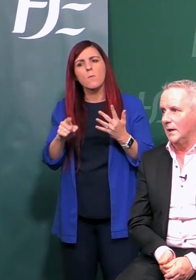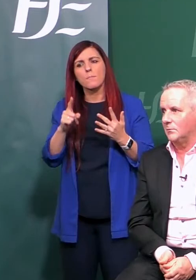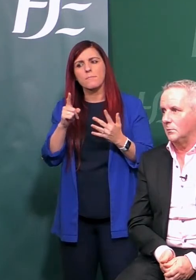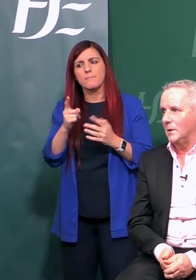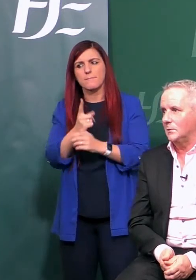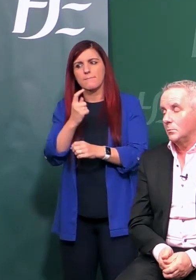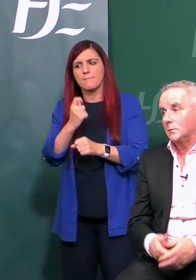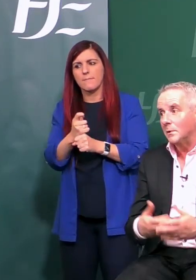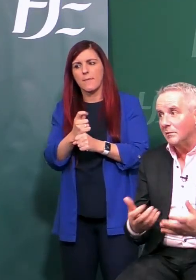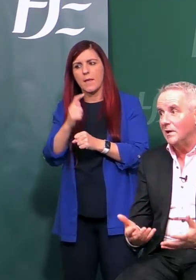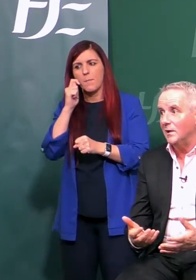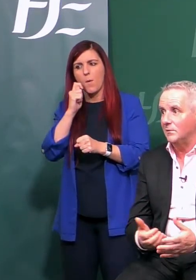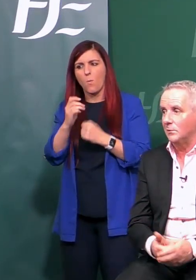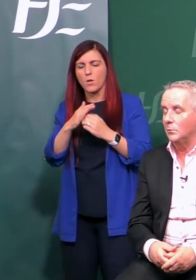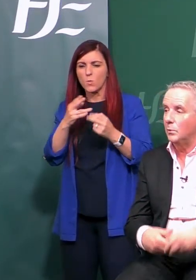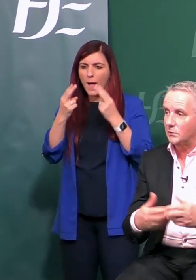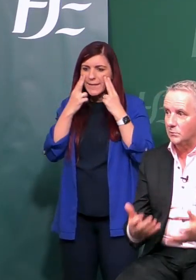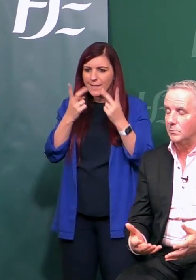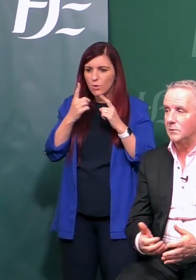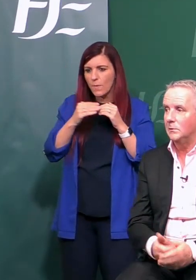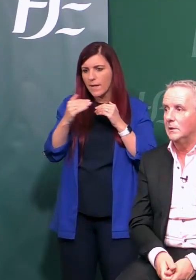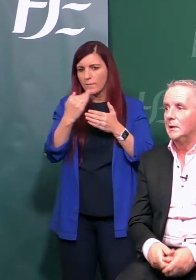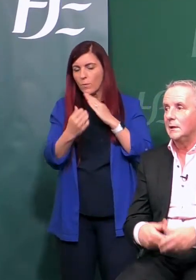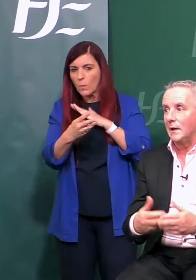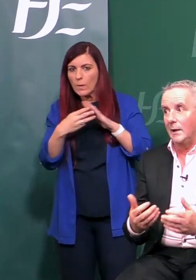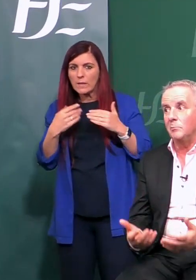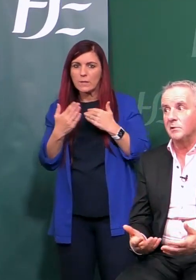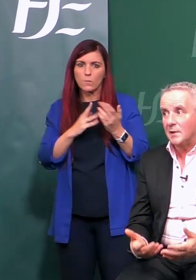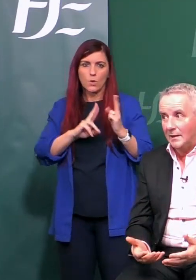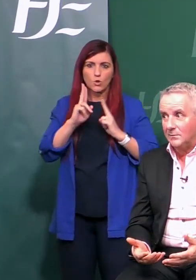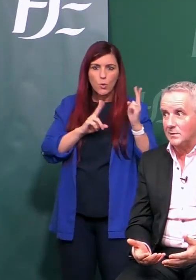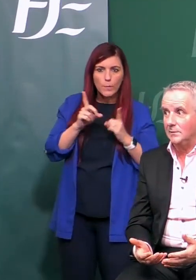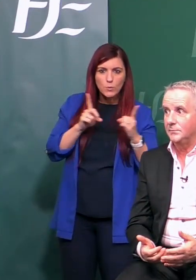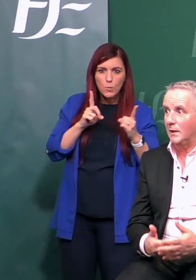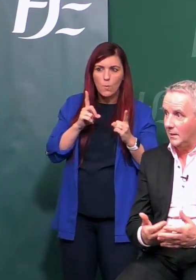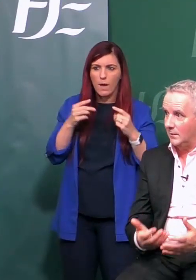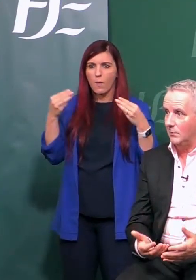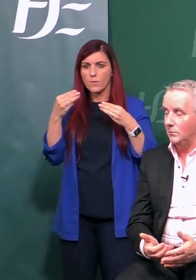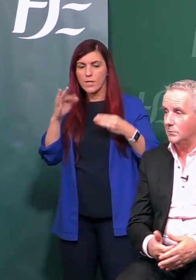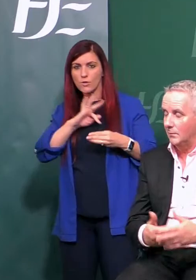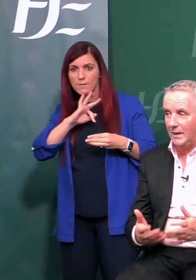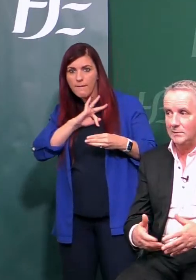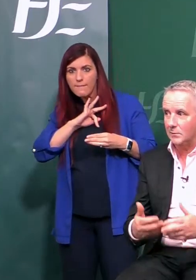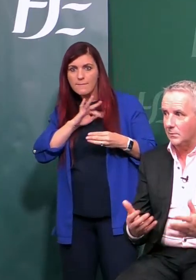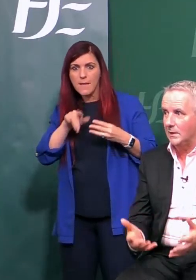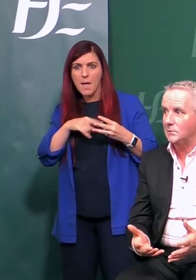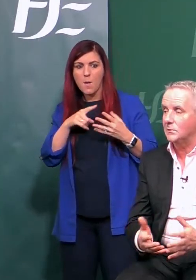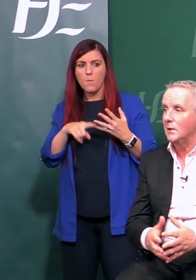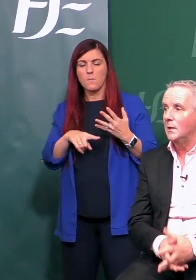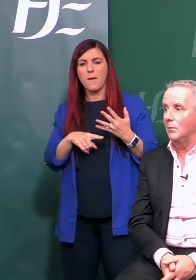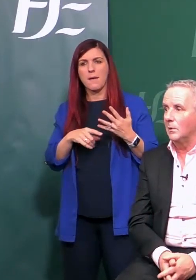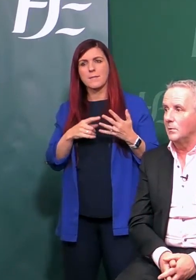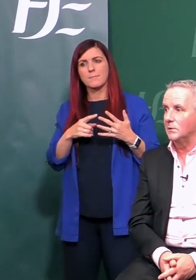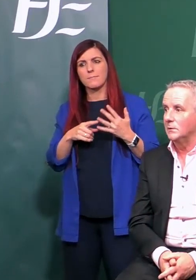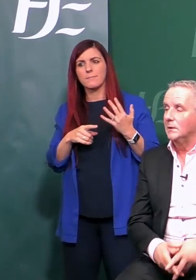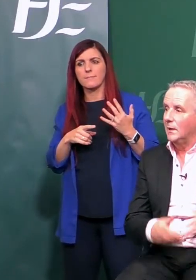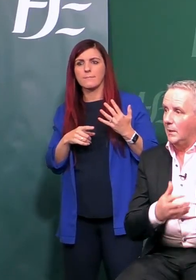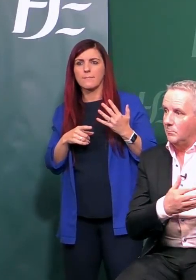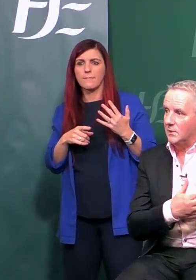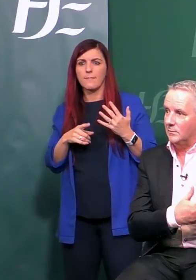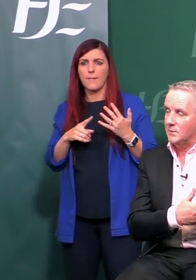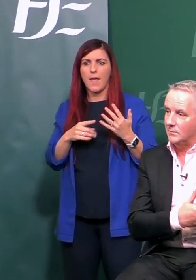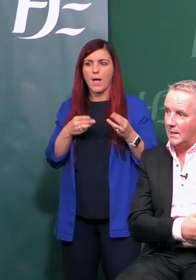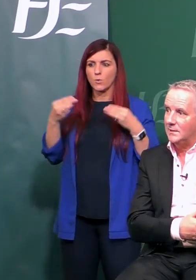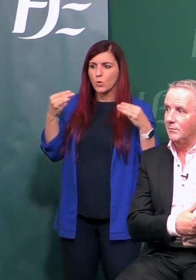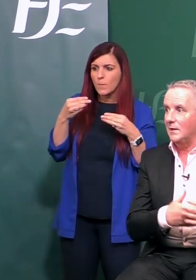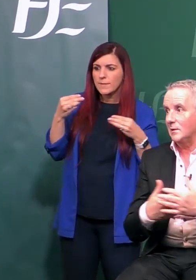to do over the next few weeks, what do we really need to do, what should we do, and how we protect ourselves at any of those events or locations we're going to, how